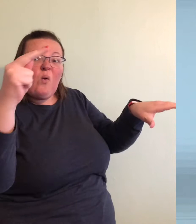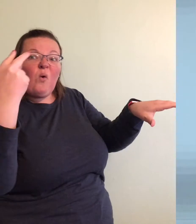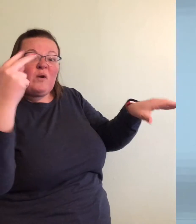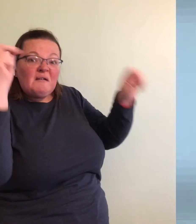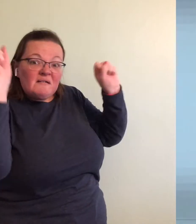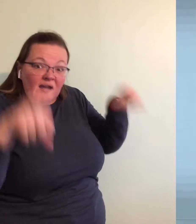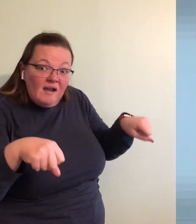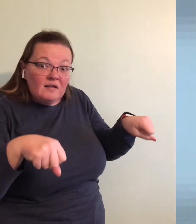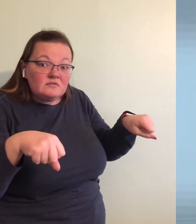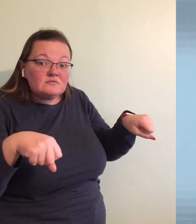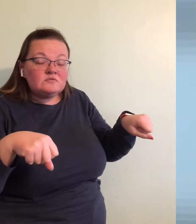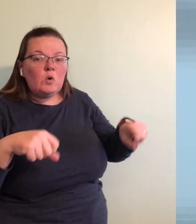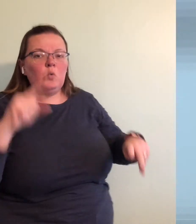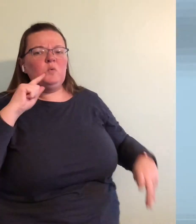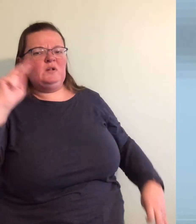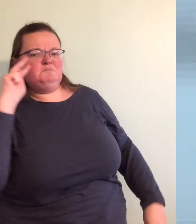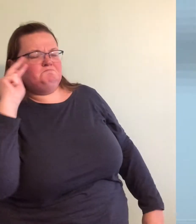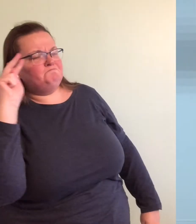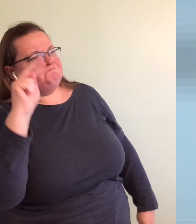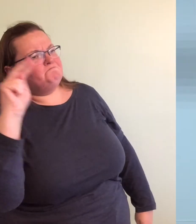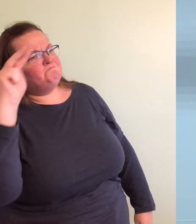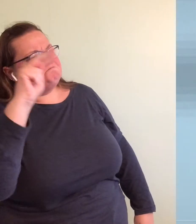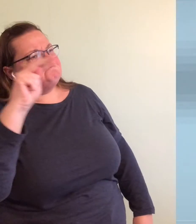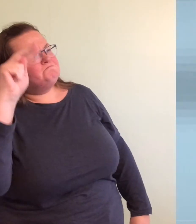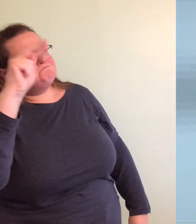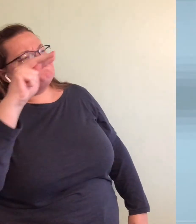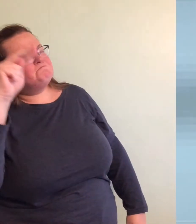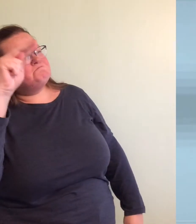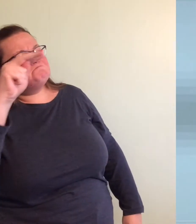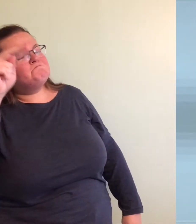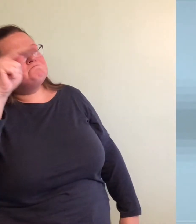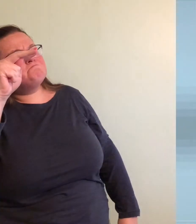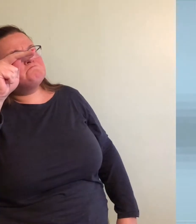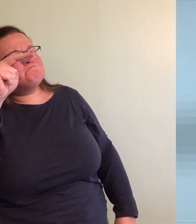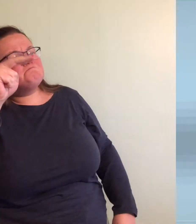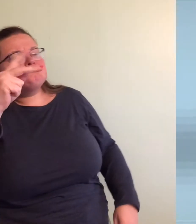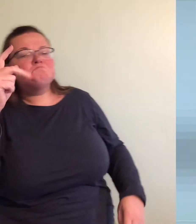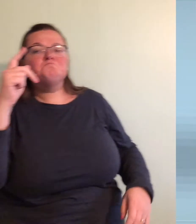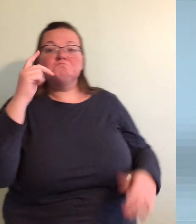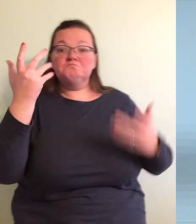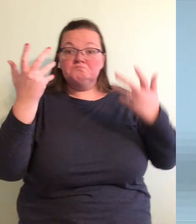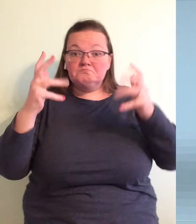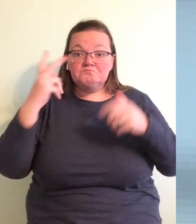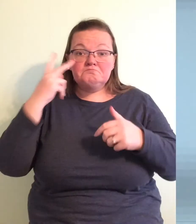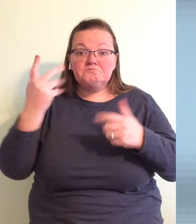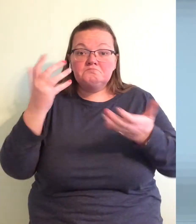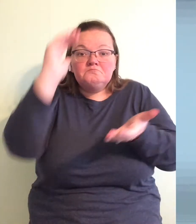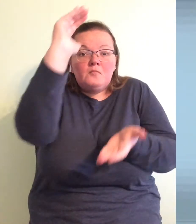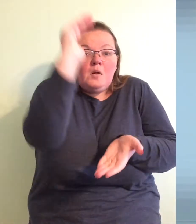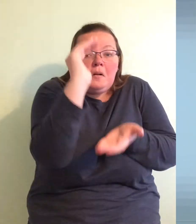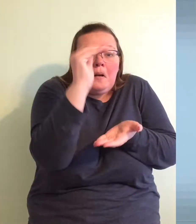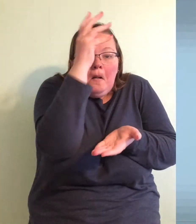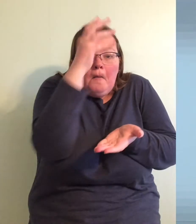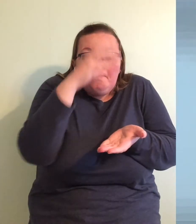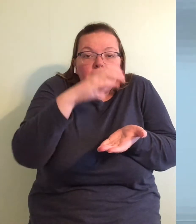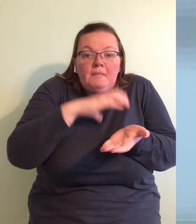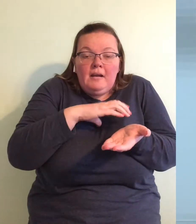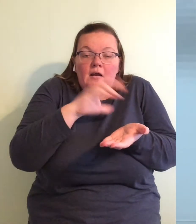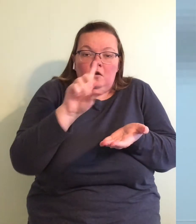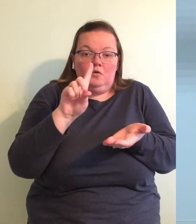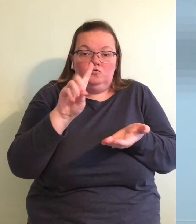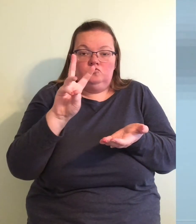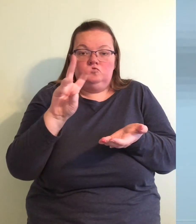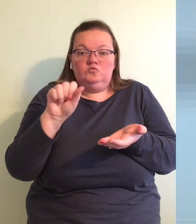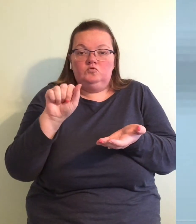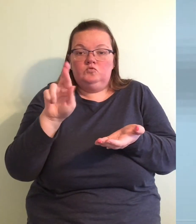Edmund. In fact, it was staring at something else, namely a little dwarf who stood with his back to it